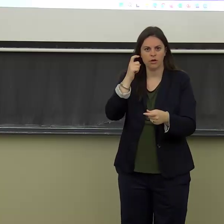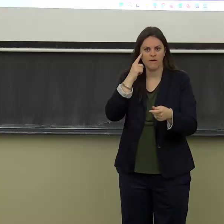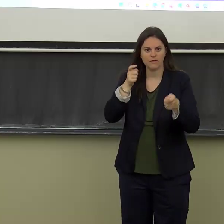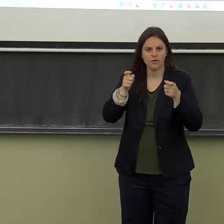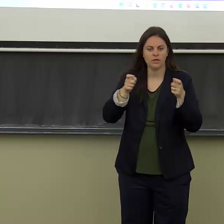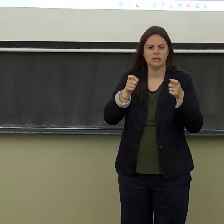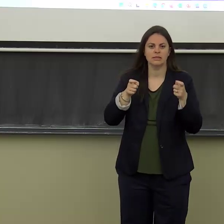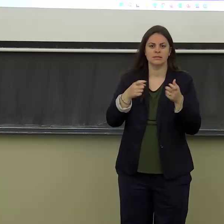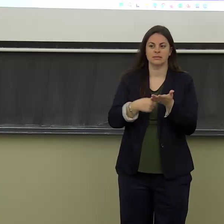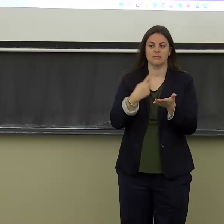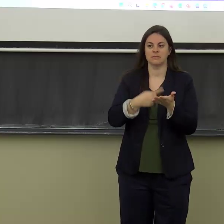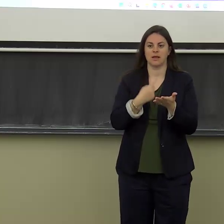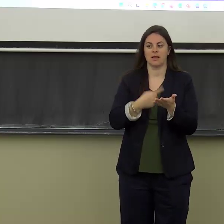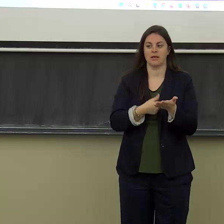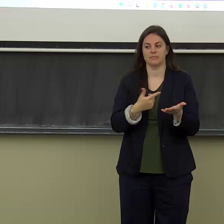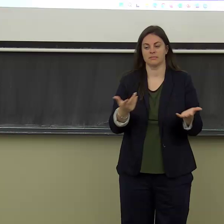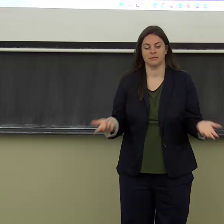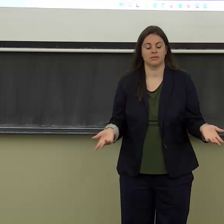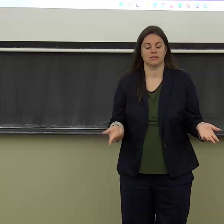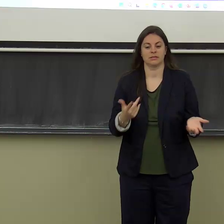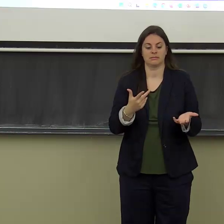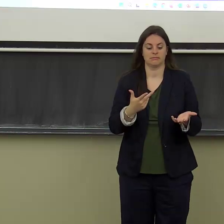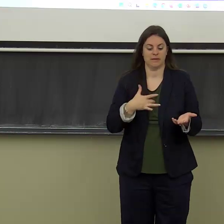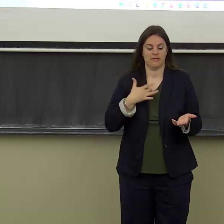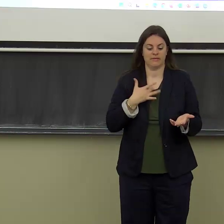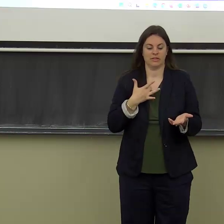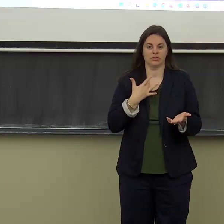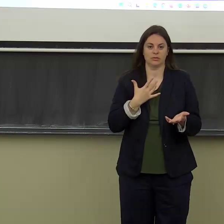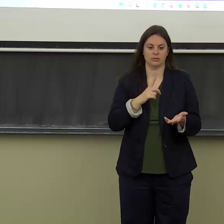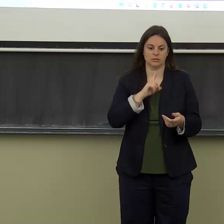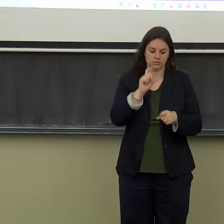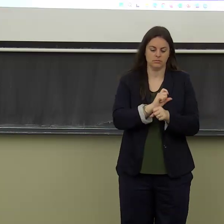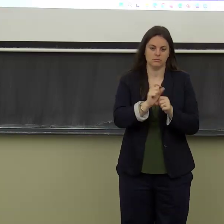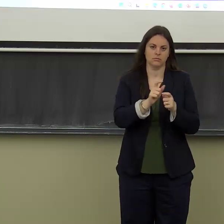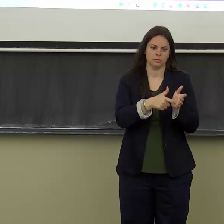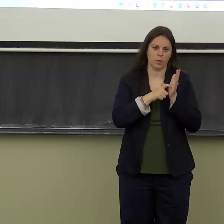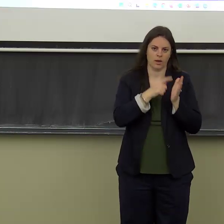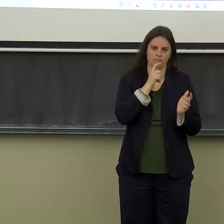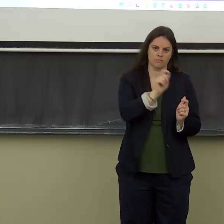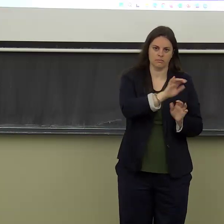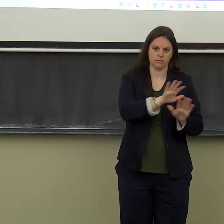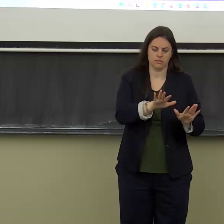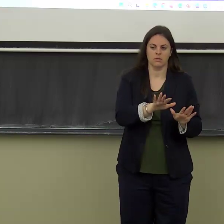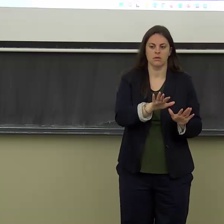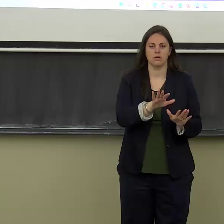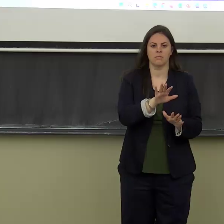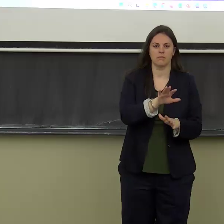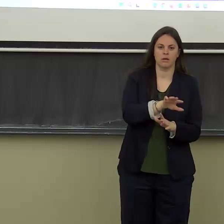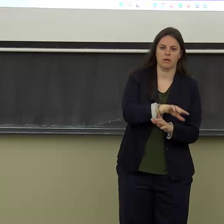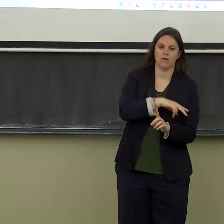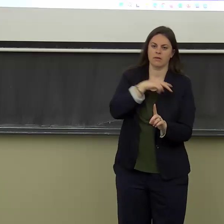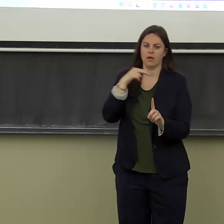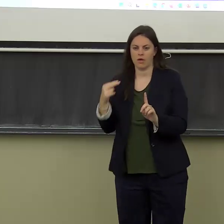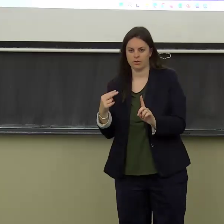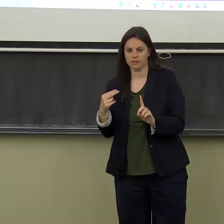just pragmatically required. And so the other side of that I would offer is, do we